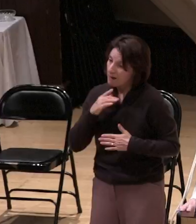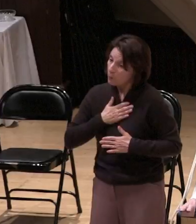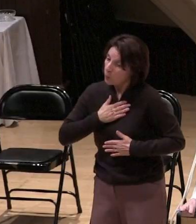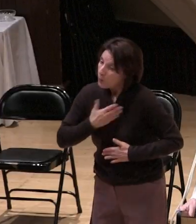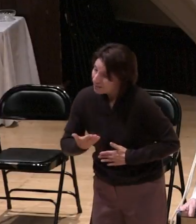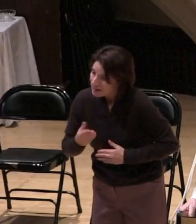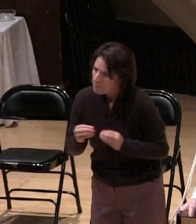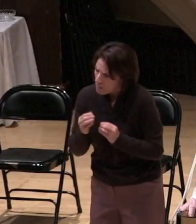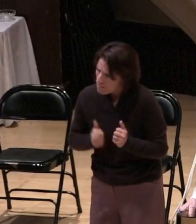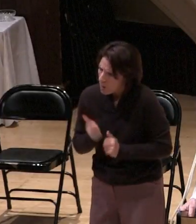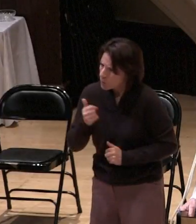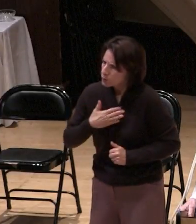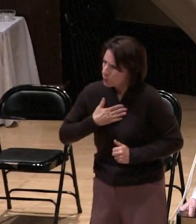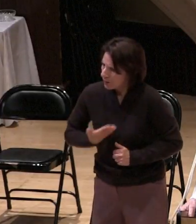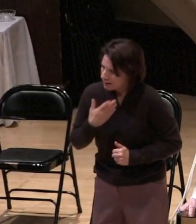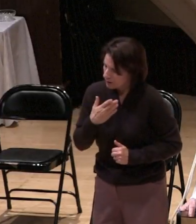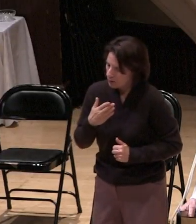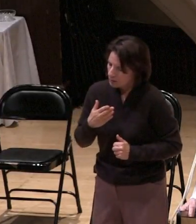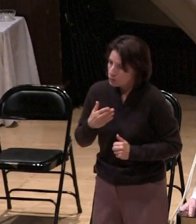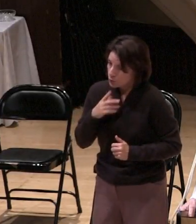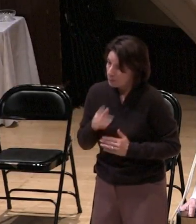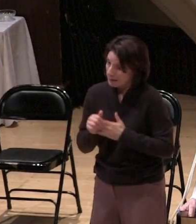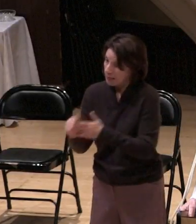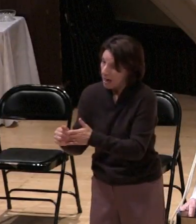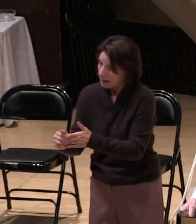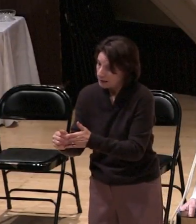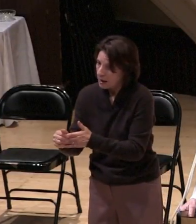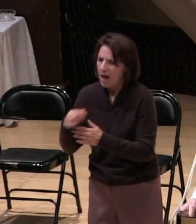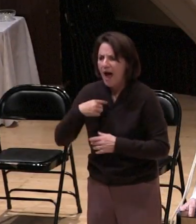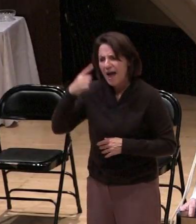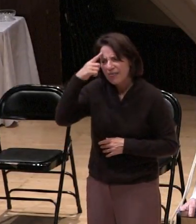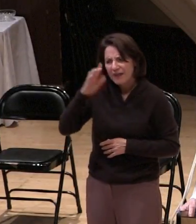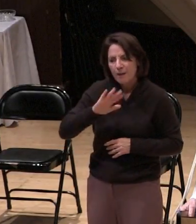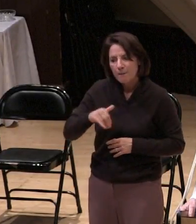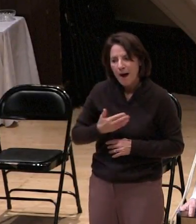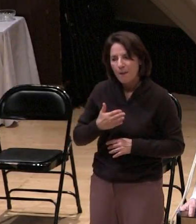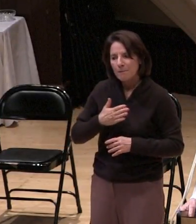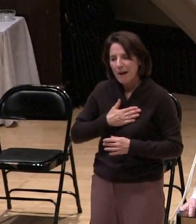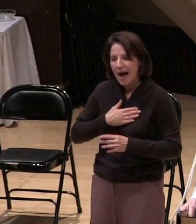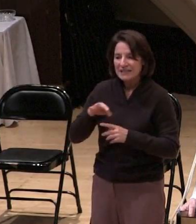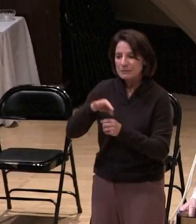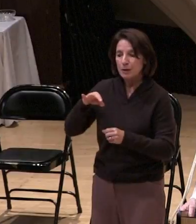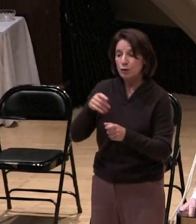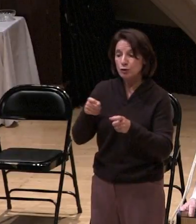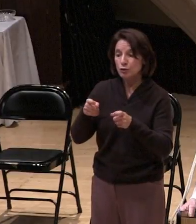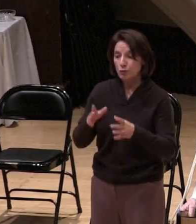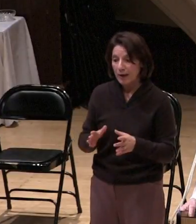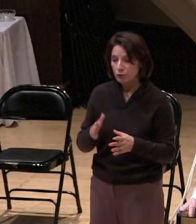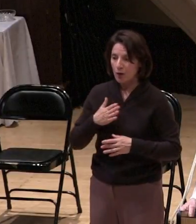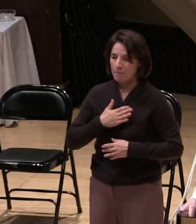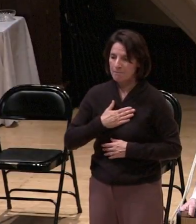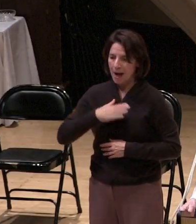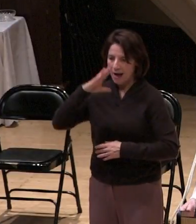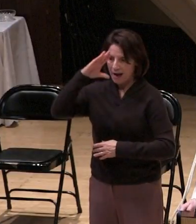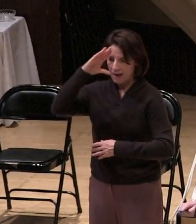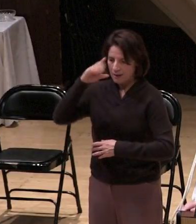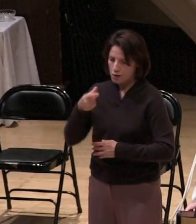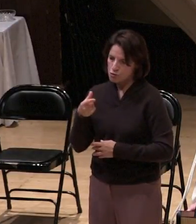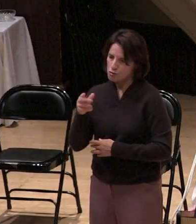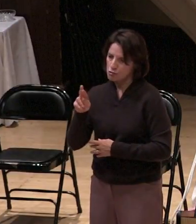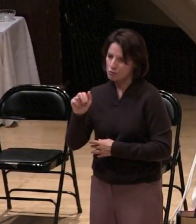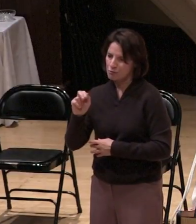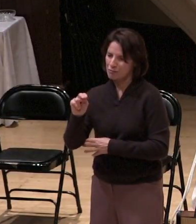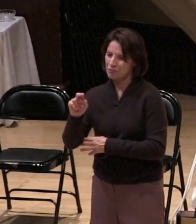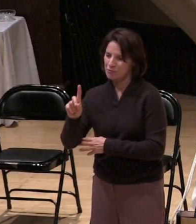for myself, of my own little spiritual director, my grandson, who has an amazing ability to simply be led